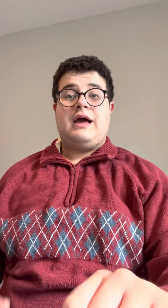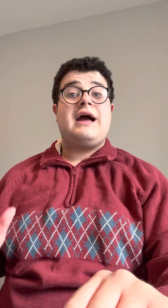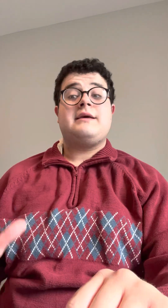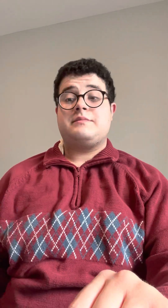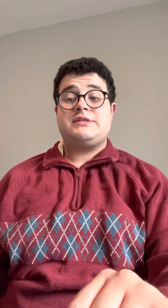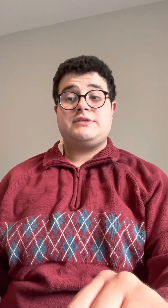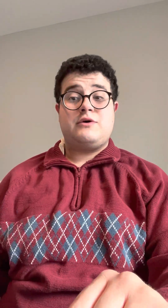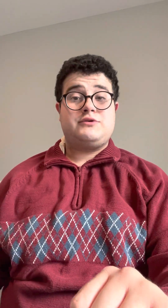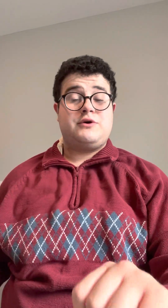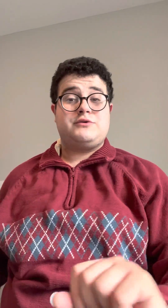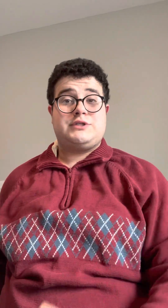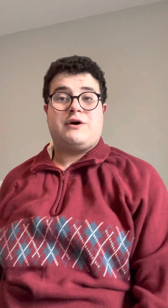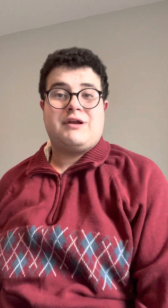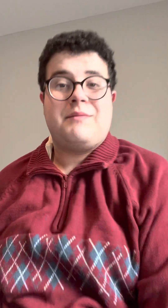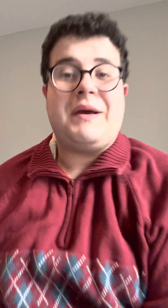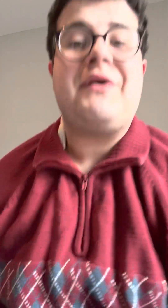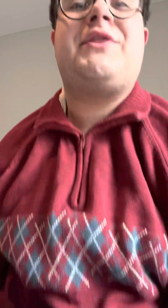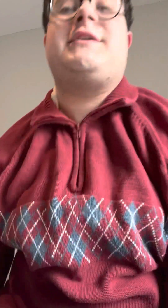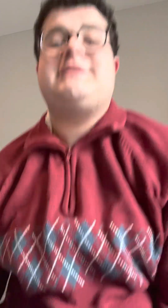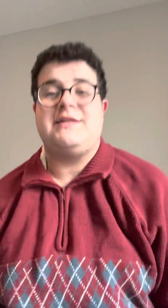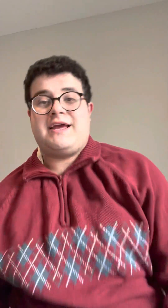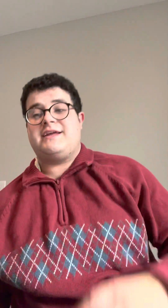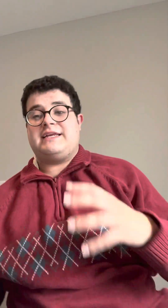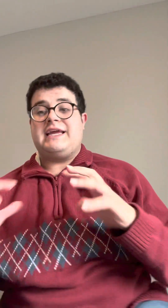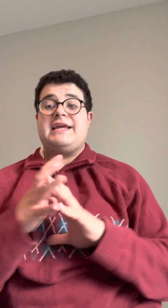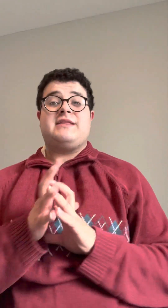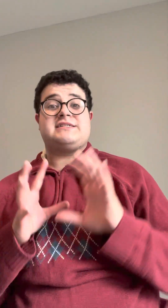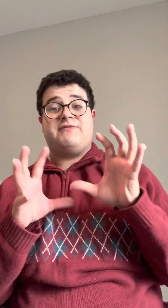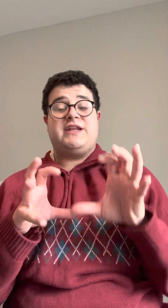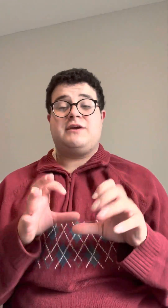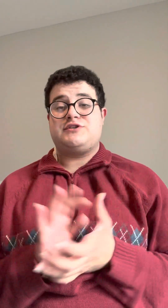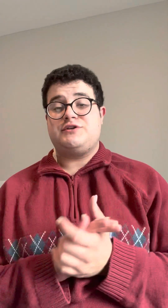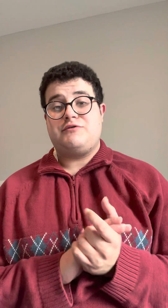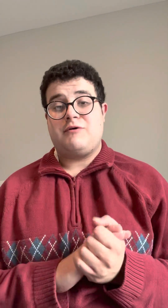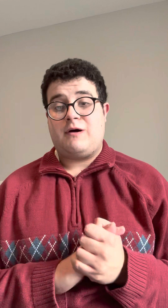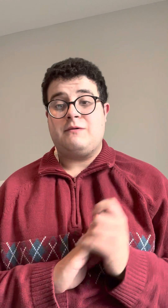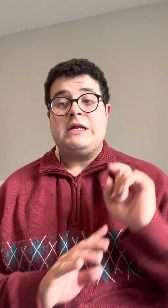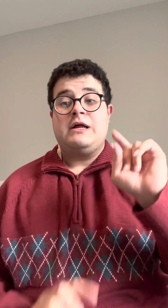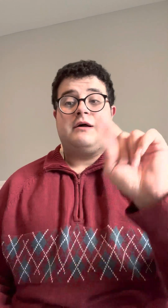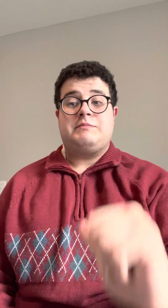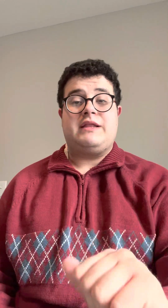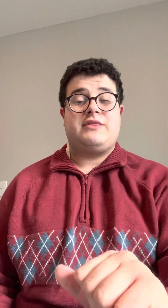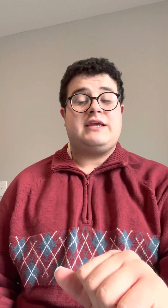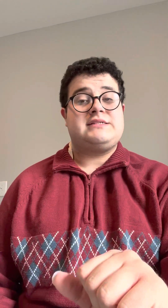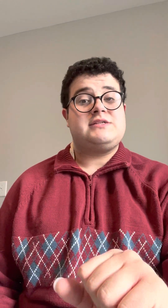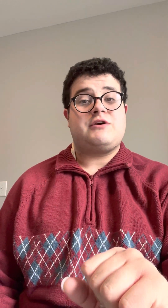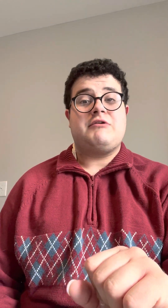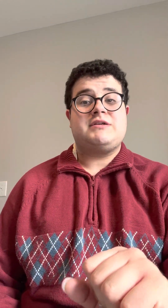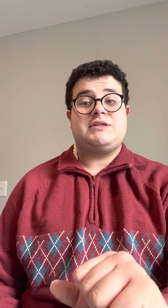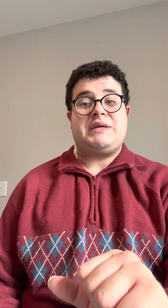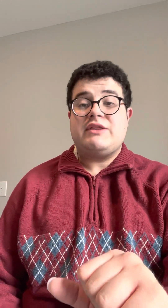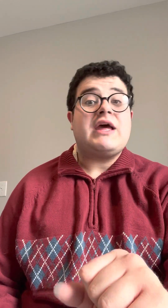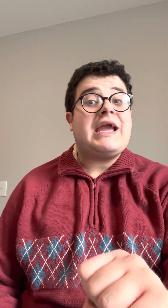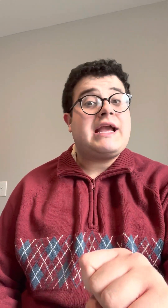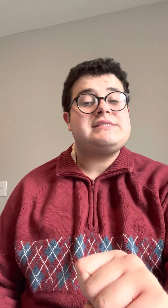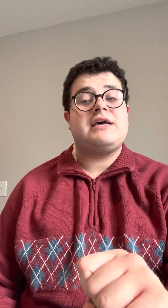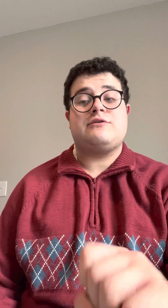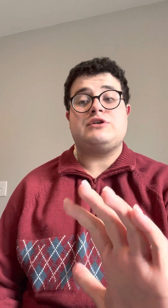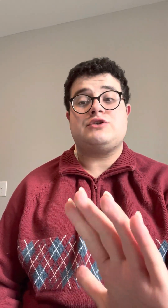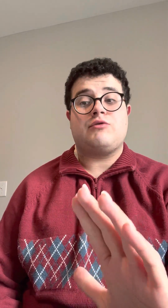I am so sorry about the delay in getting this video to you all, but this is going to be the ASL